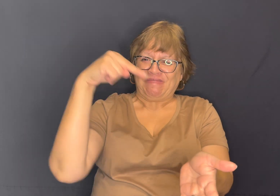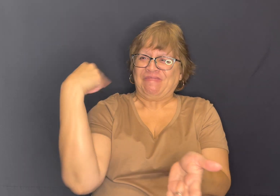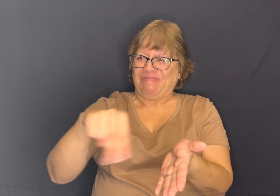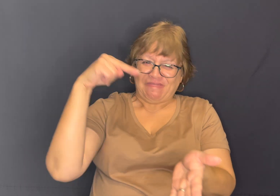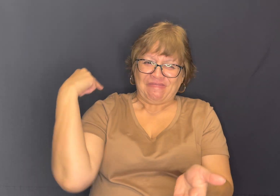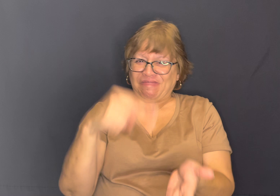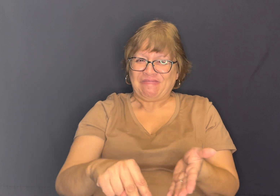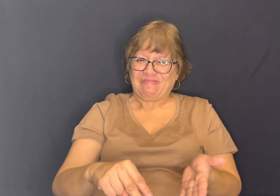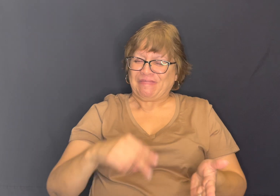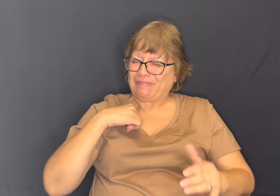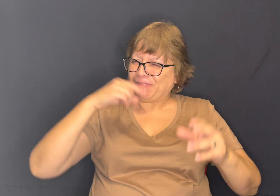ready for the dance?